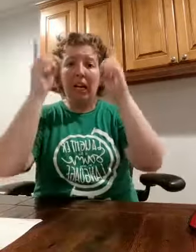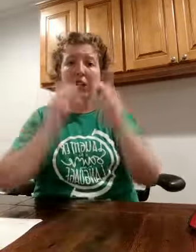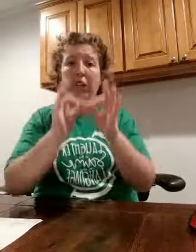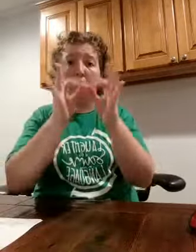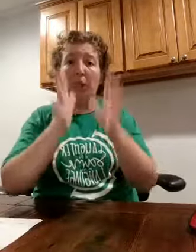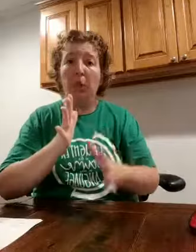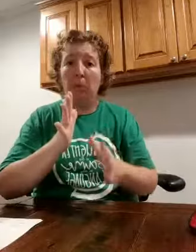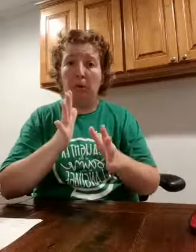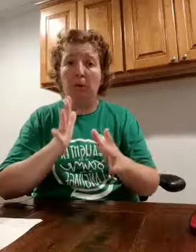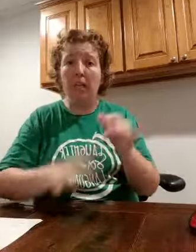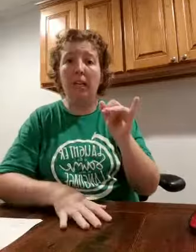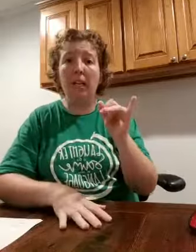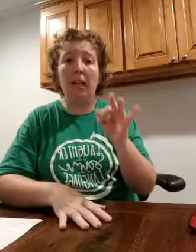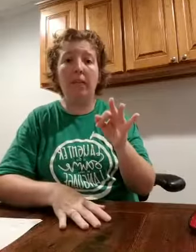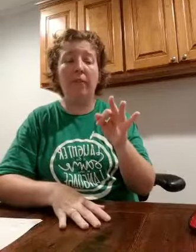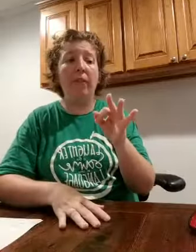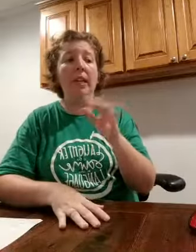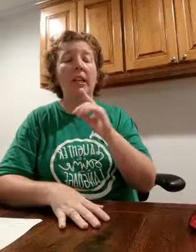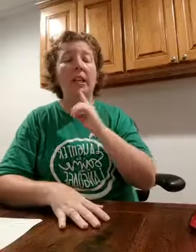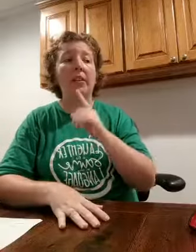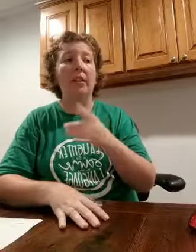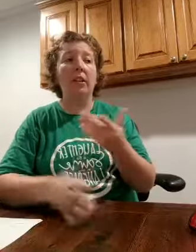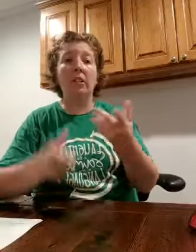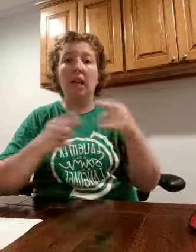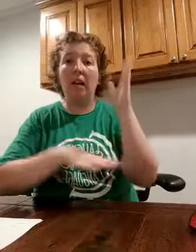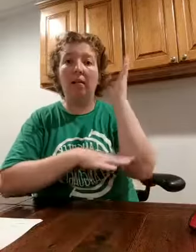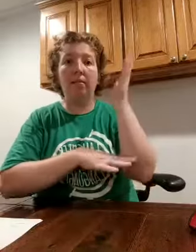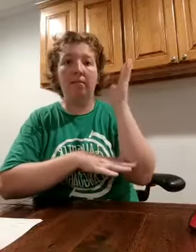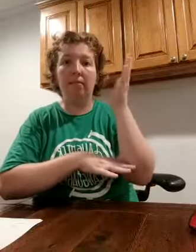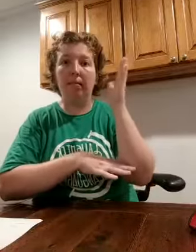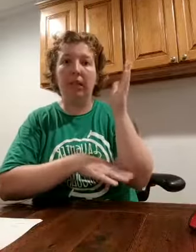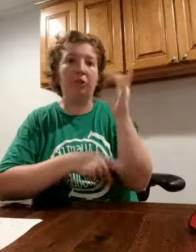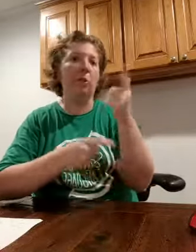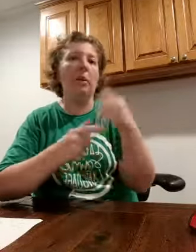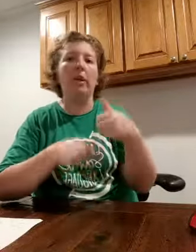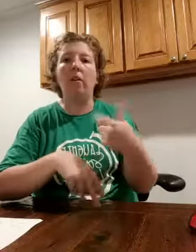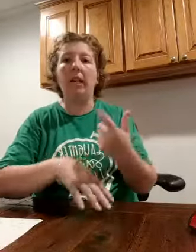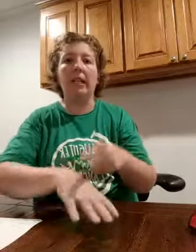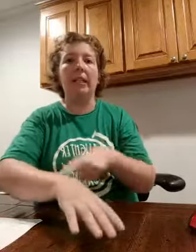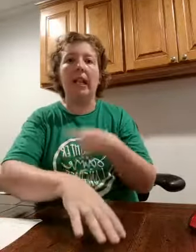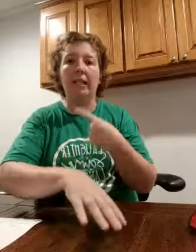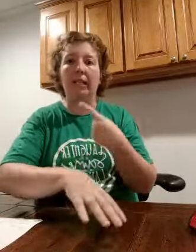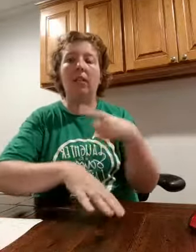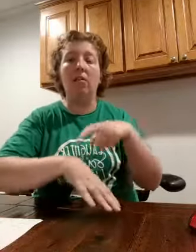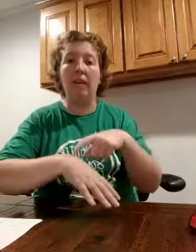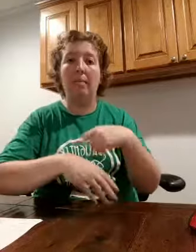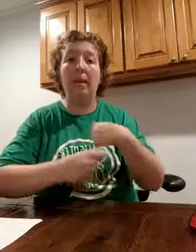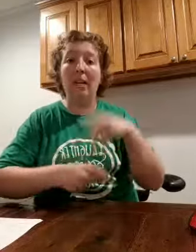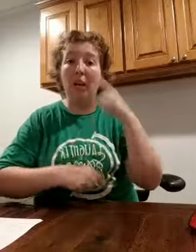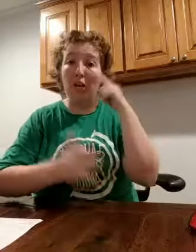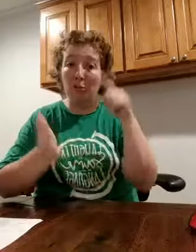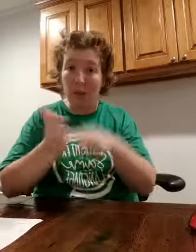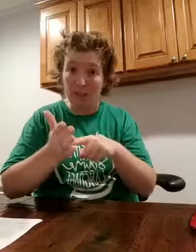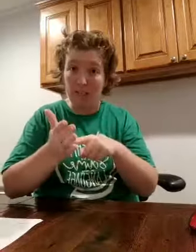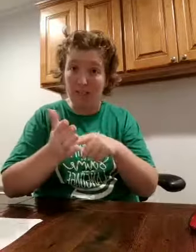Educational interpreters, if there's a lecture going on and it's lasting a long time and you notice that